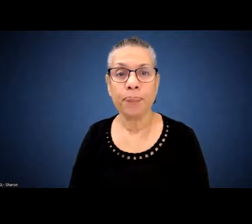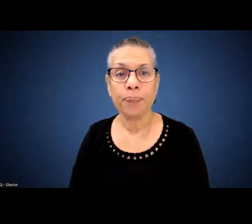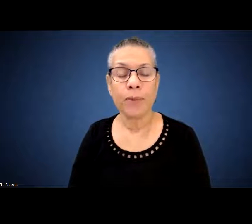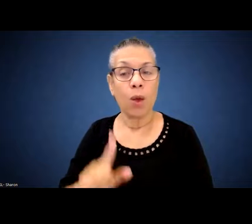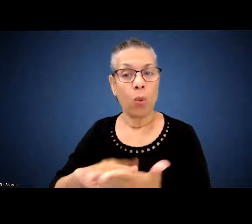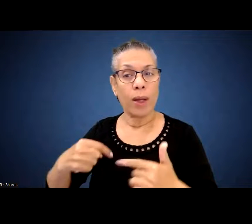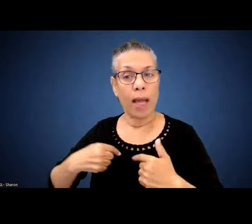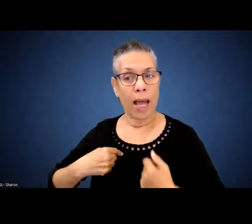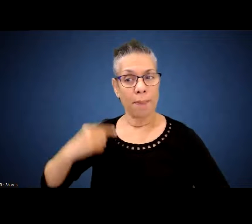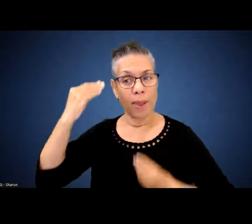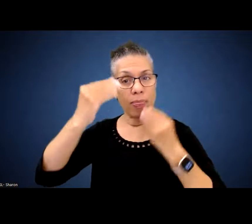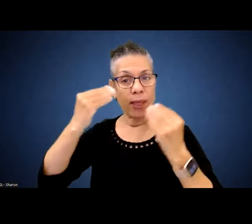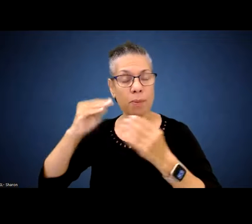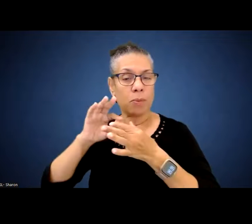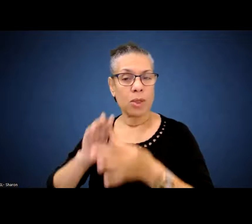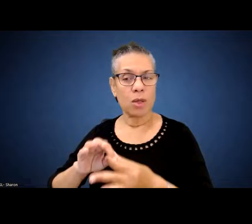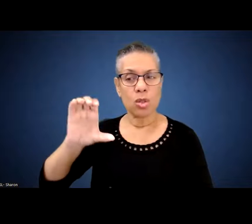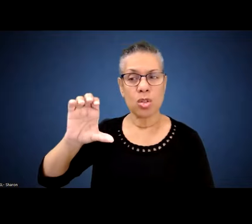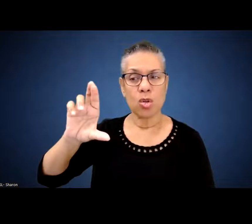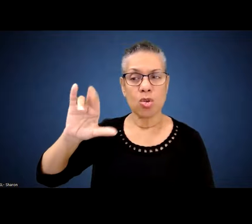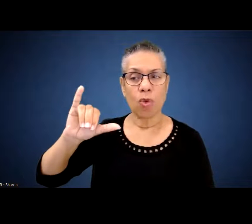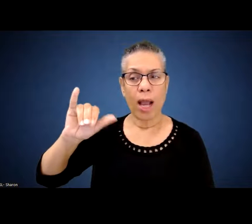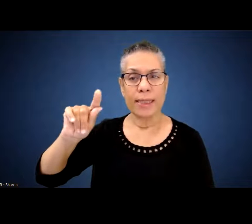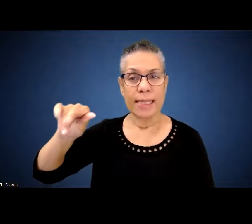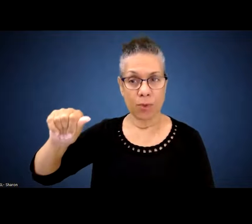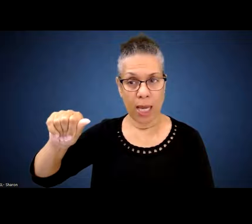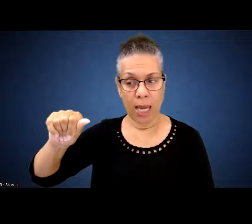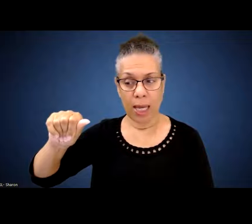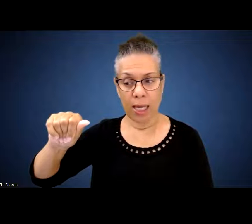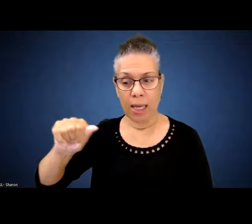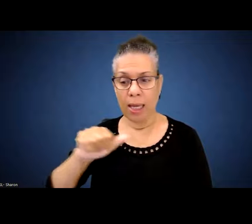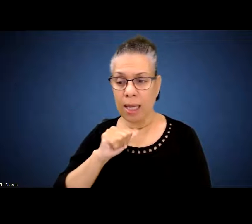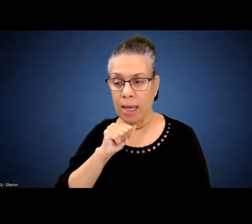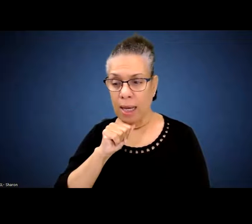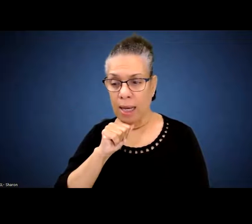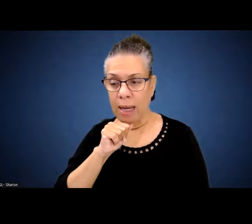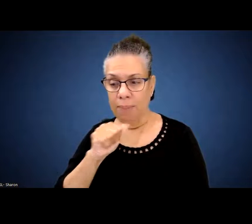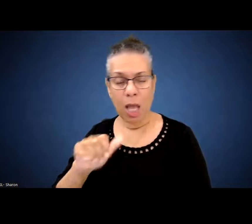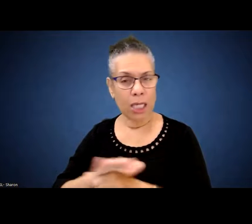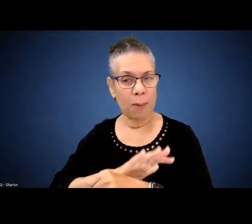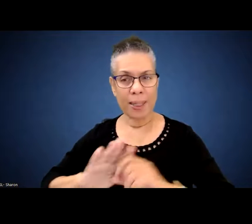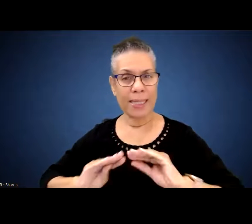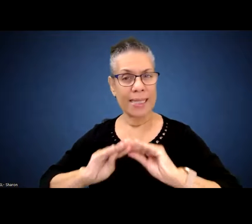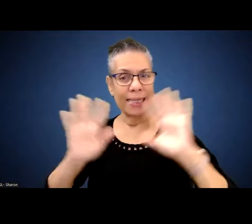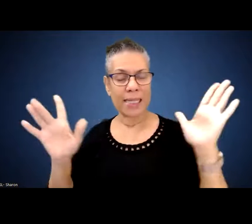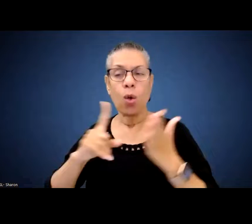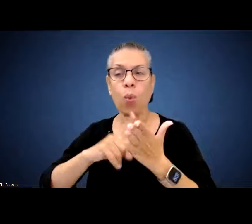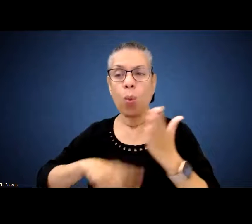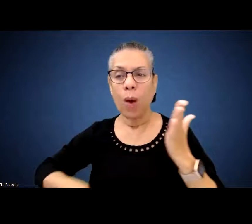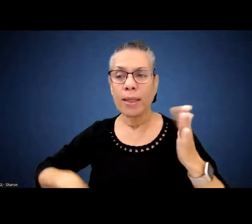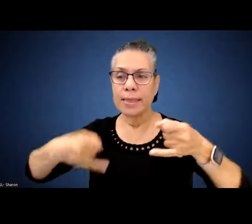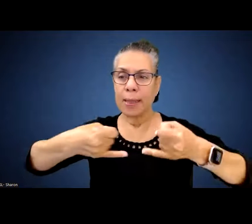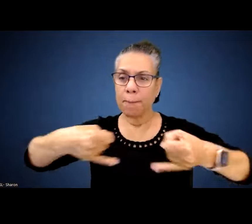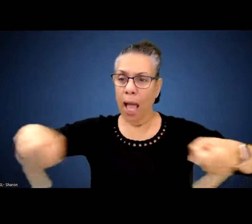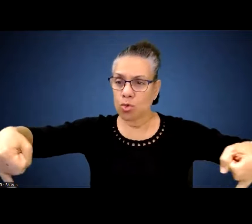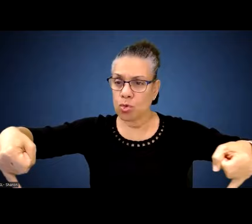been thinking about in terms of criteria. And so I don't know, I'm not totally clear on like what sort of the boundaries are